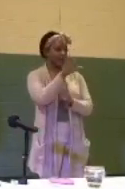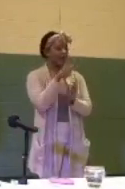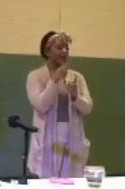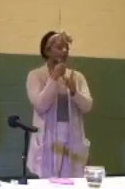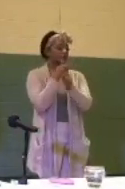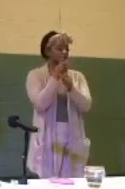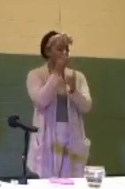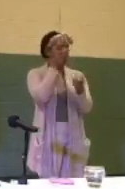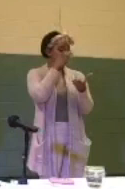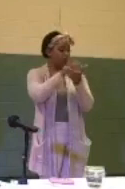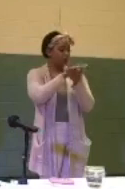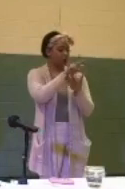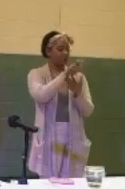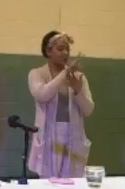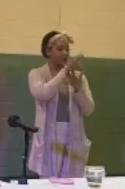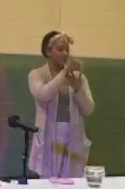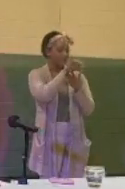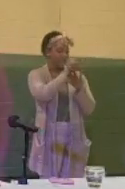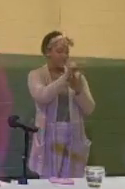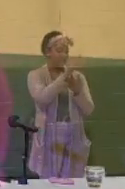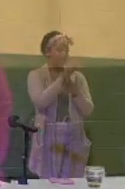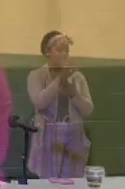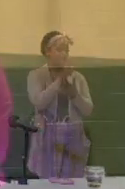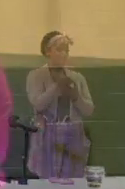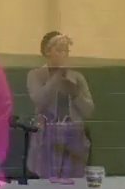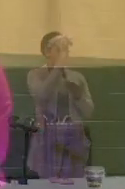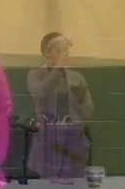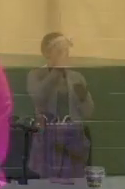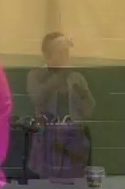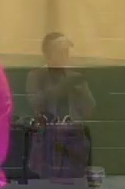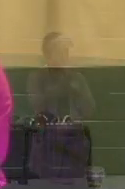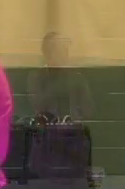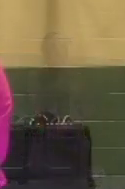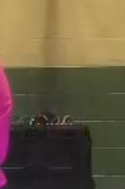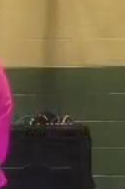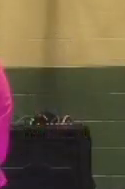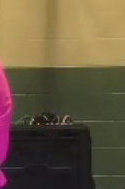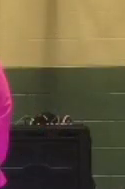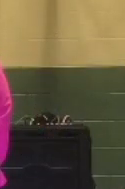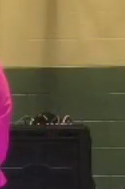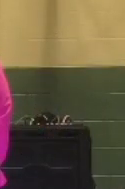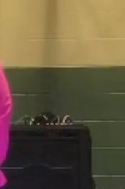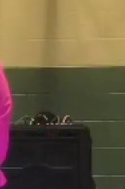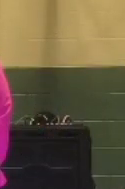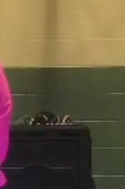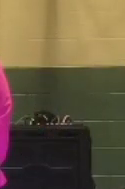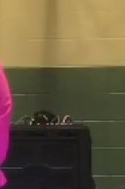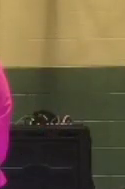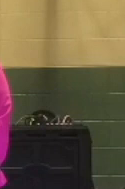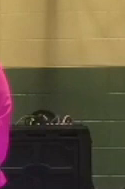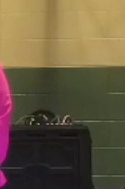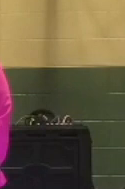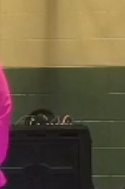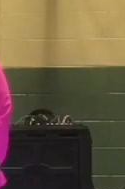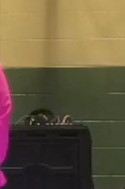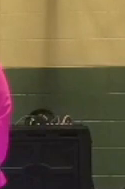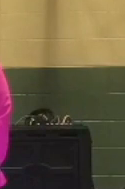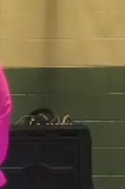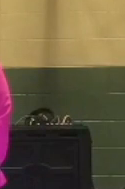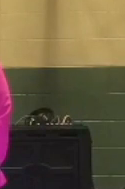and husband Kevin Galloway Sr. and their two sons relocated to Flint, Michigan, where they successfully